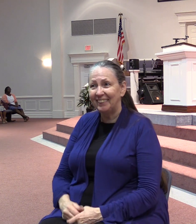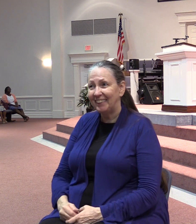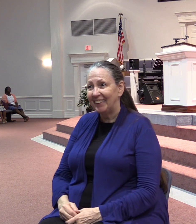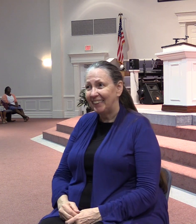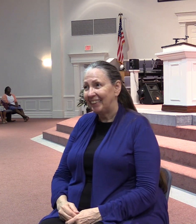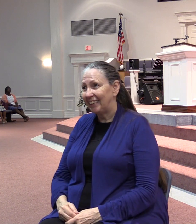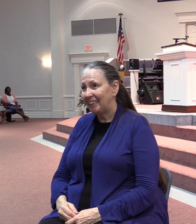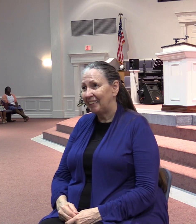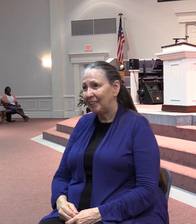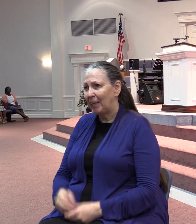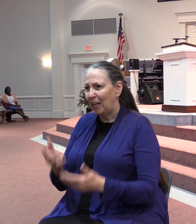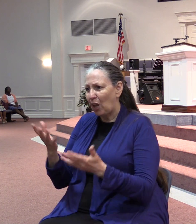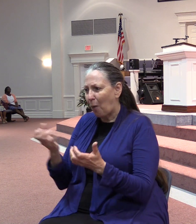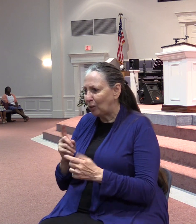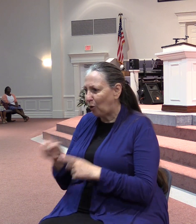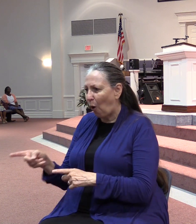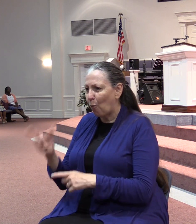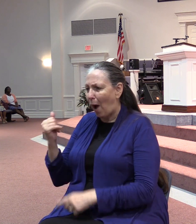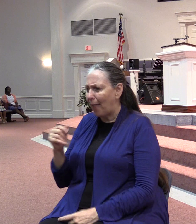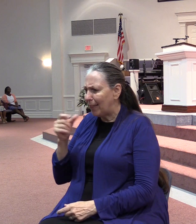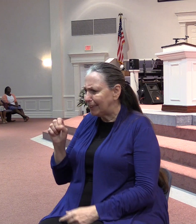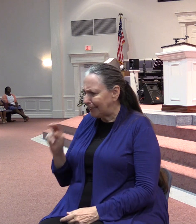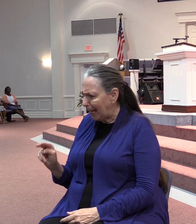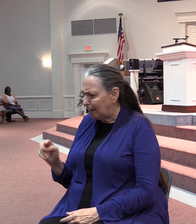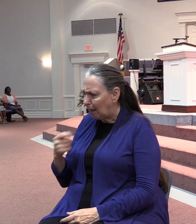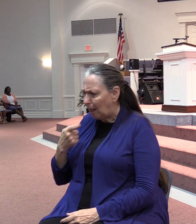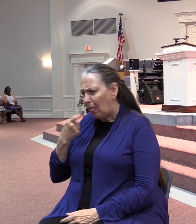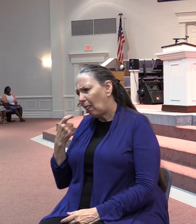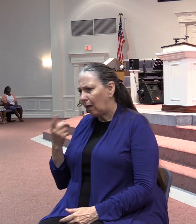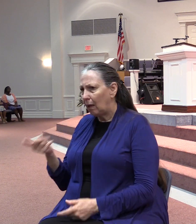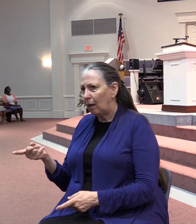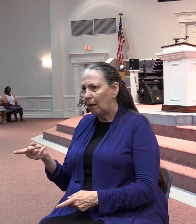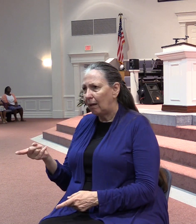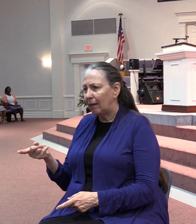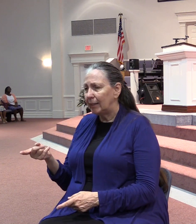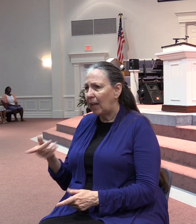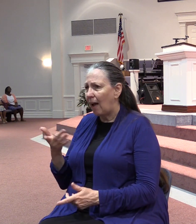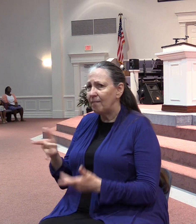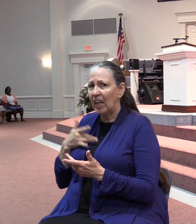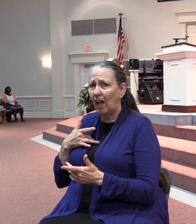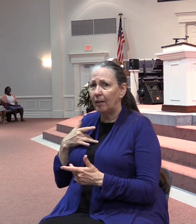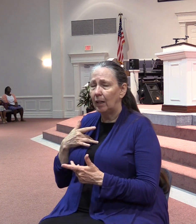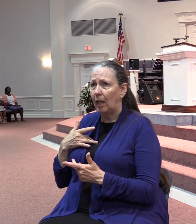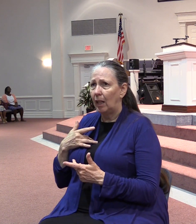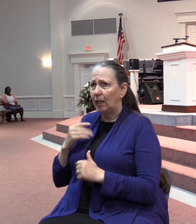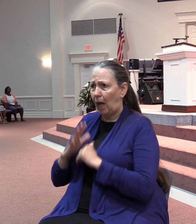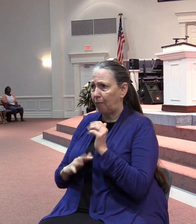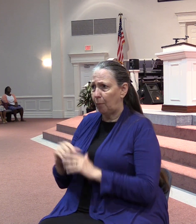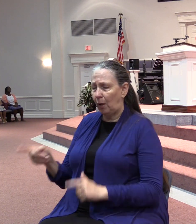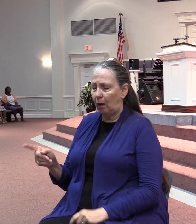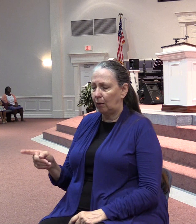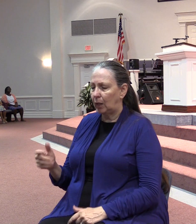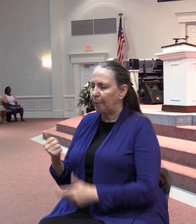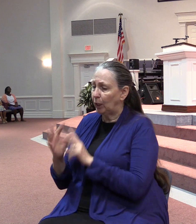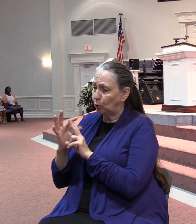He had a desire to go there because of the sin that she was involved in. Not to make her feel comfortable with her sin, but to give